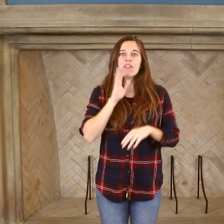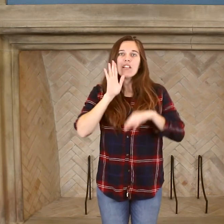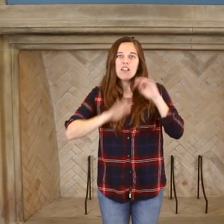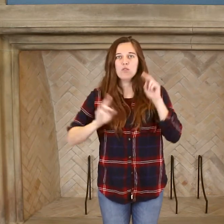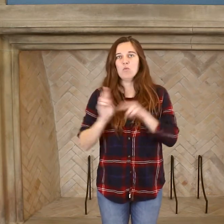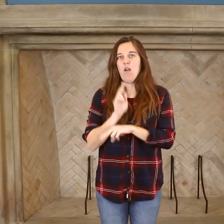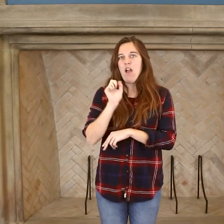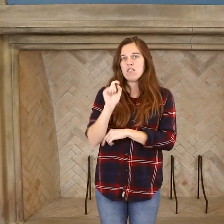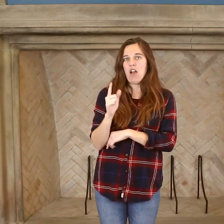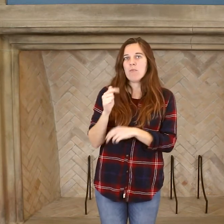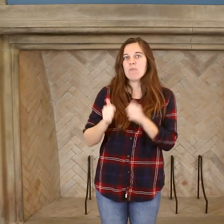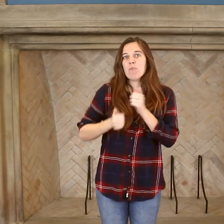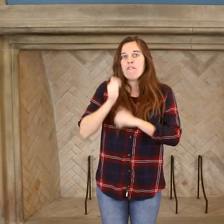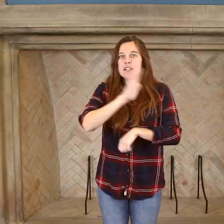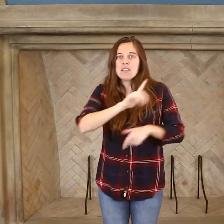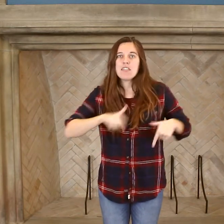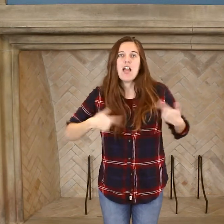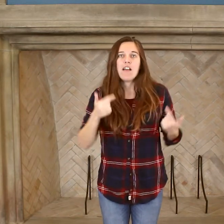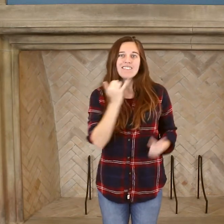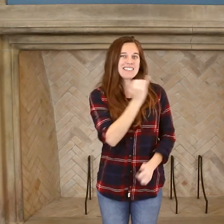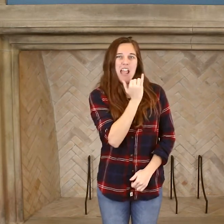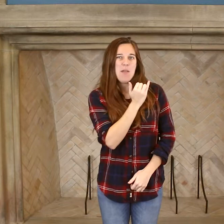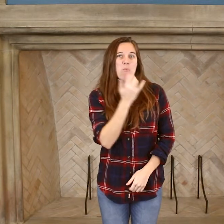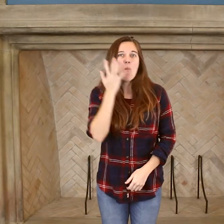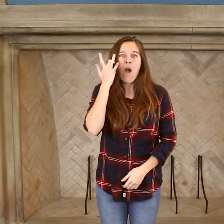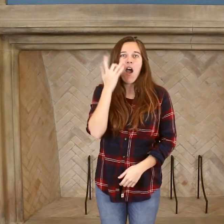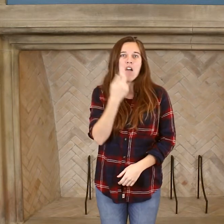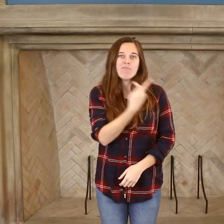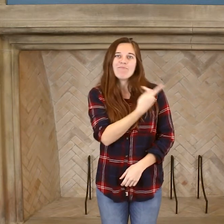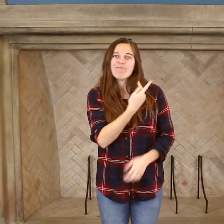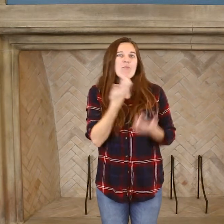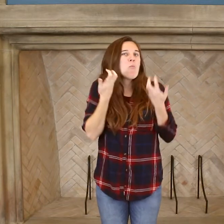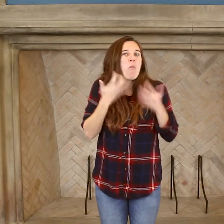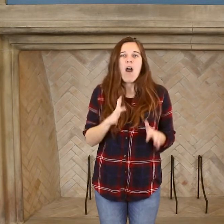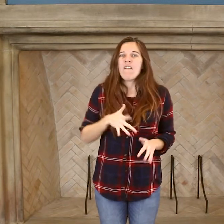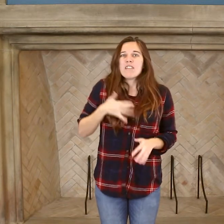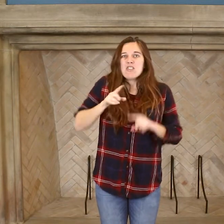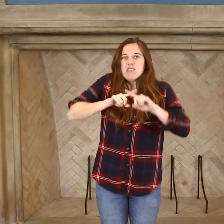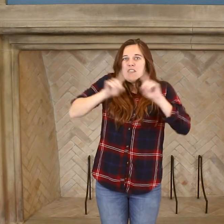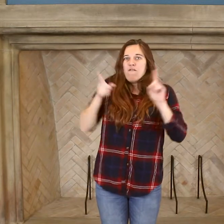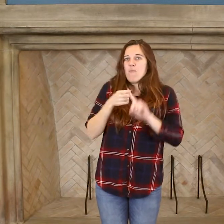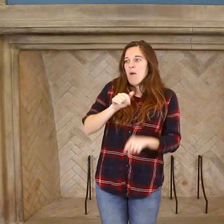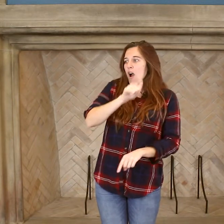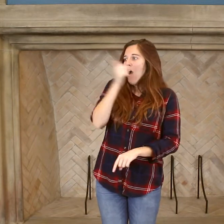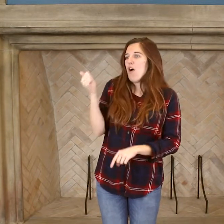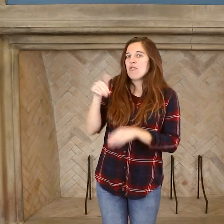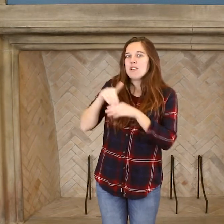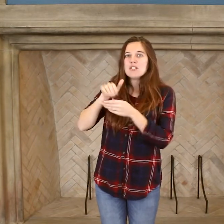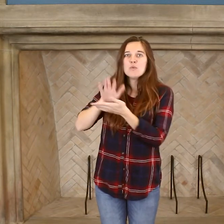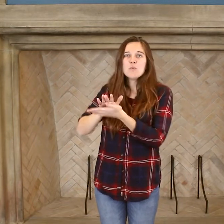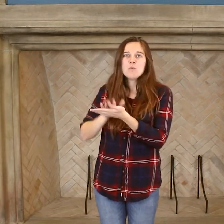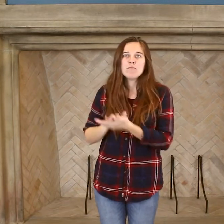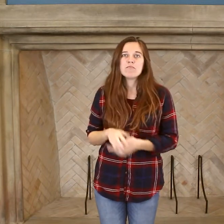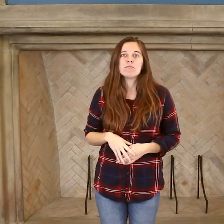He prefers to speak instead of use sign. We didn't want to feel different from other students at